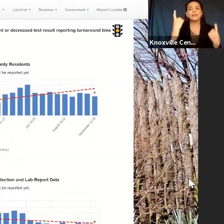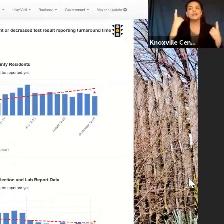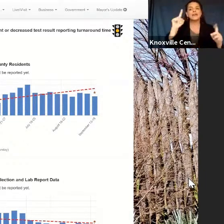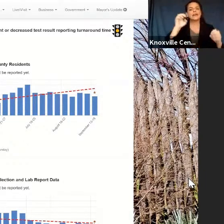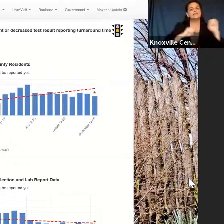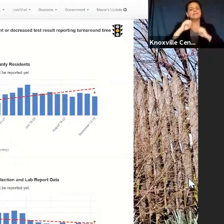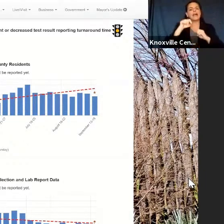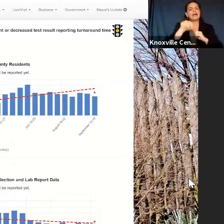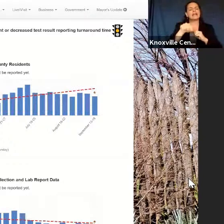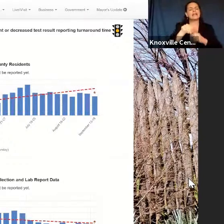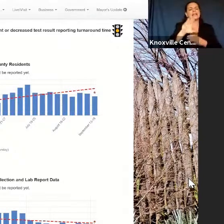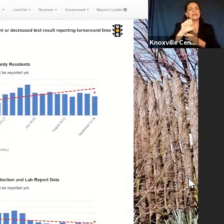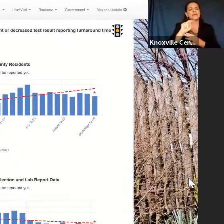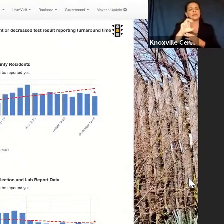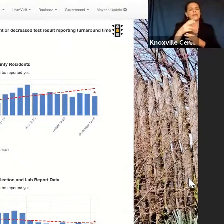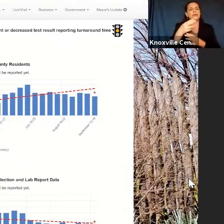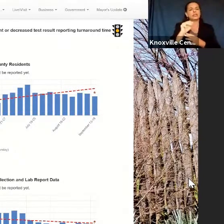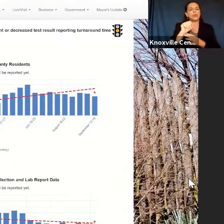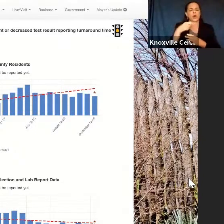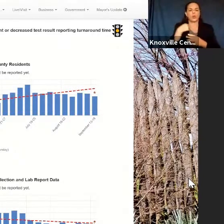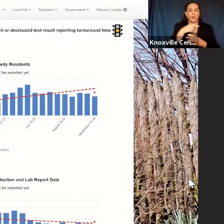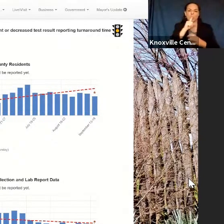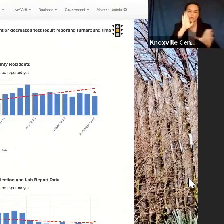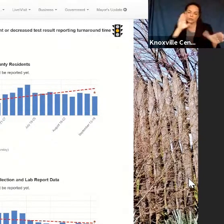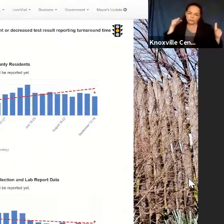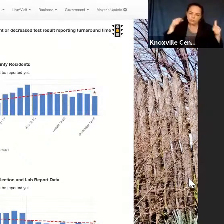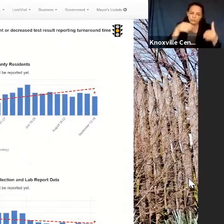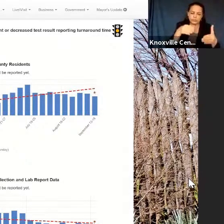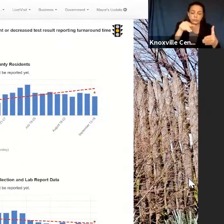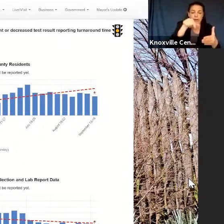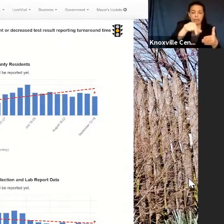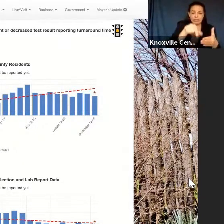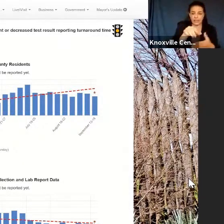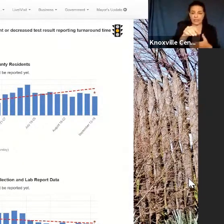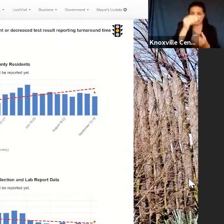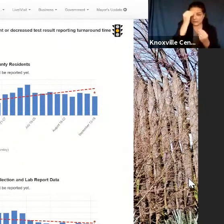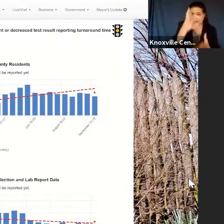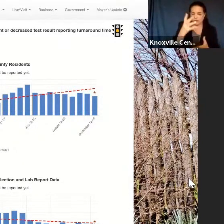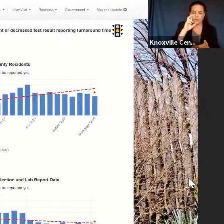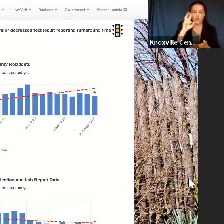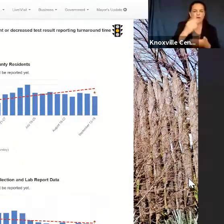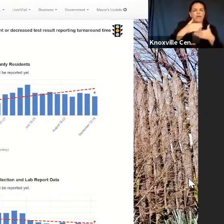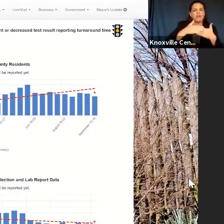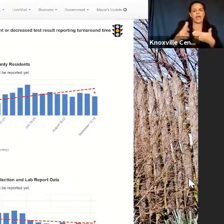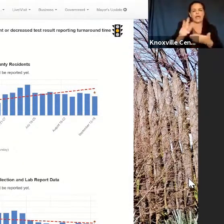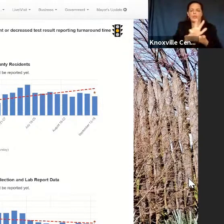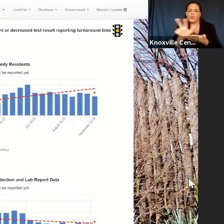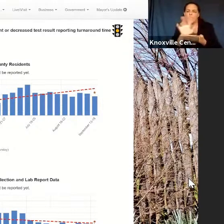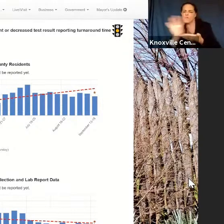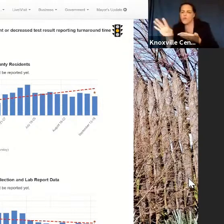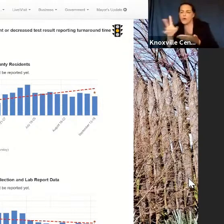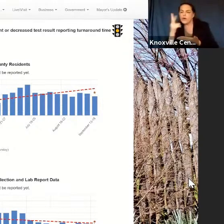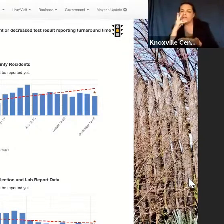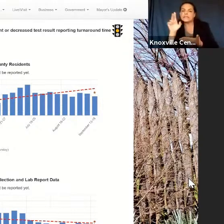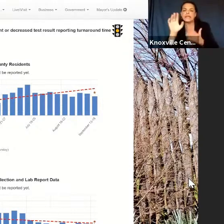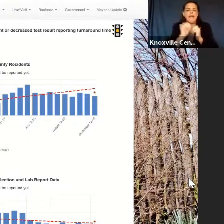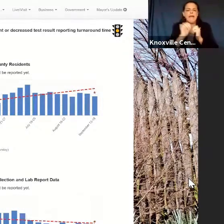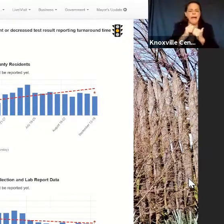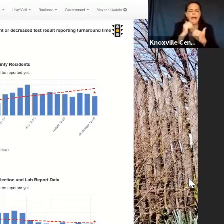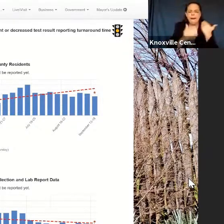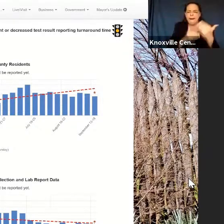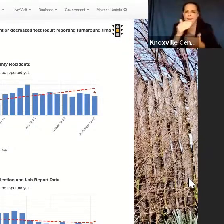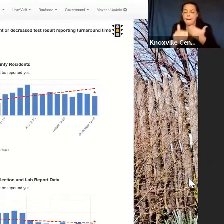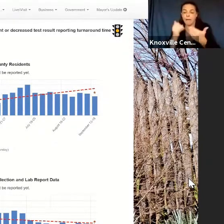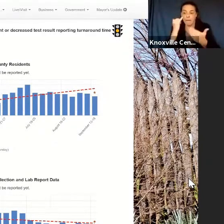this benchmark, we are planning on really honing in on this data set for the next 3 to 4 weeks to determine where the trend is and if it's